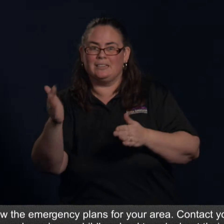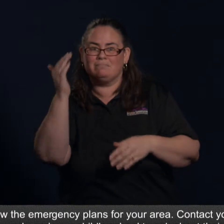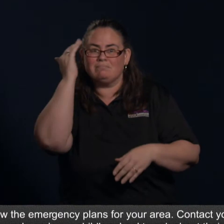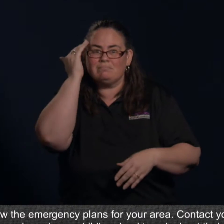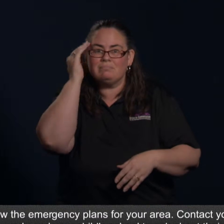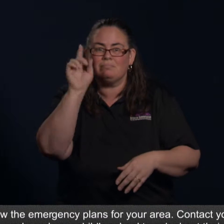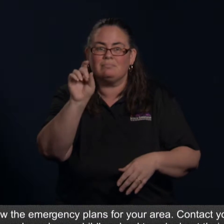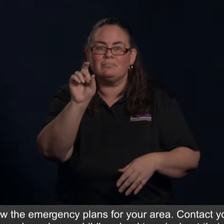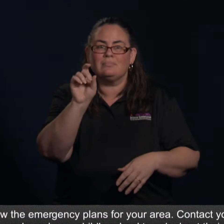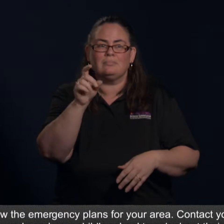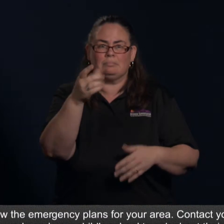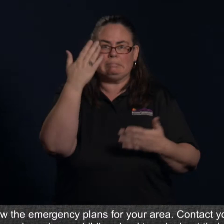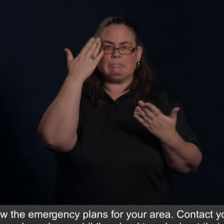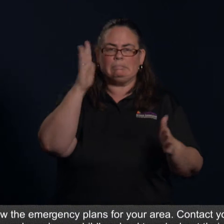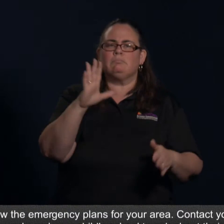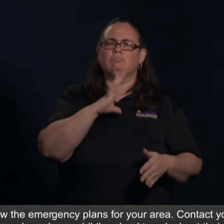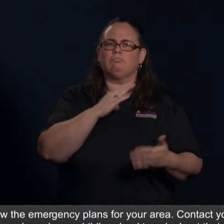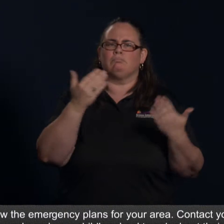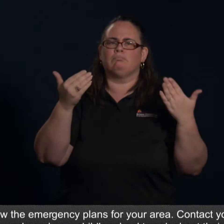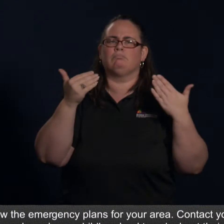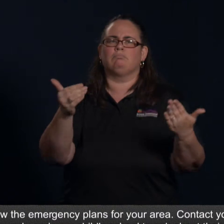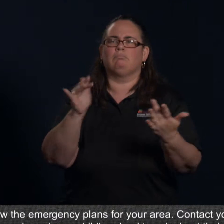Know the emergency plans for your area.